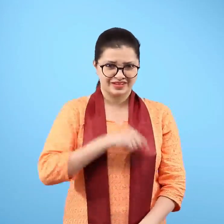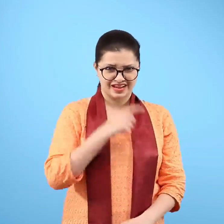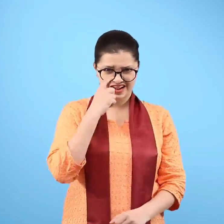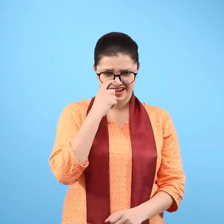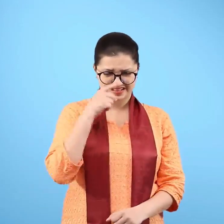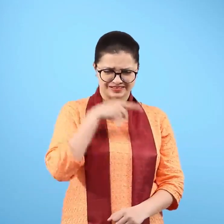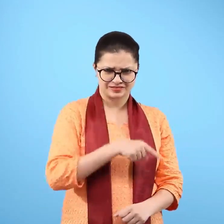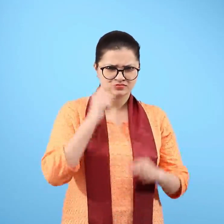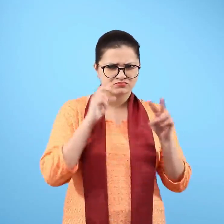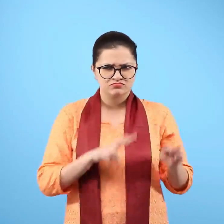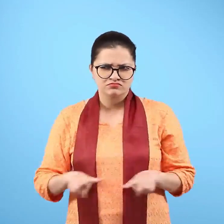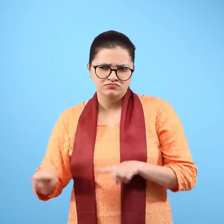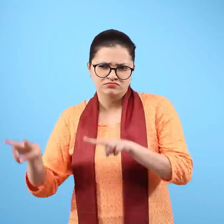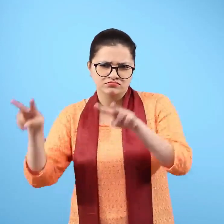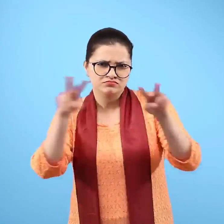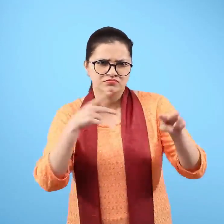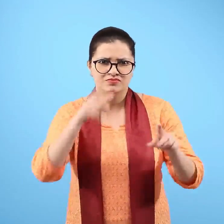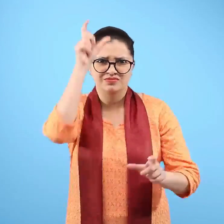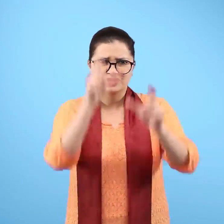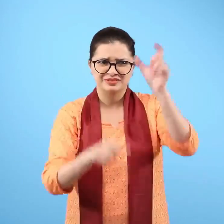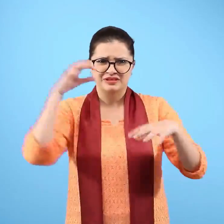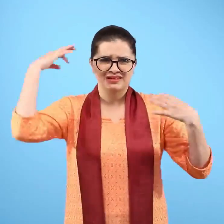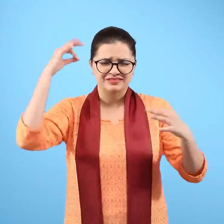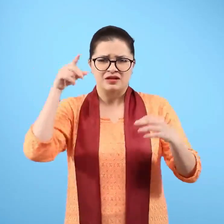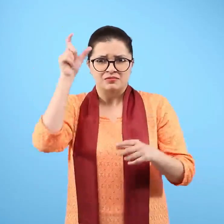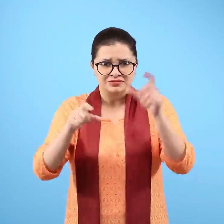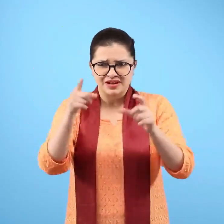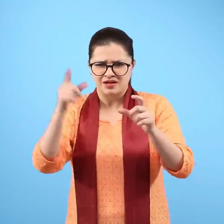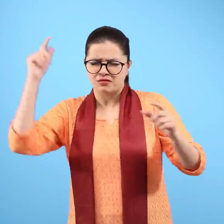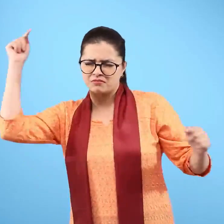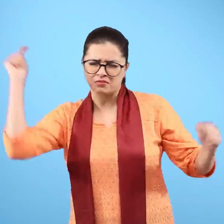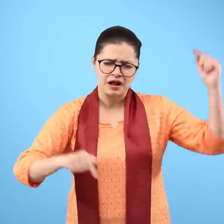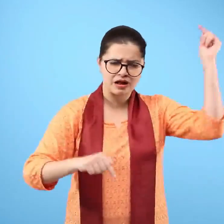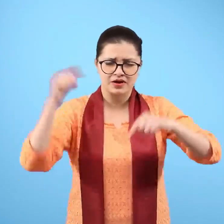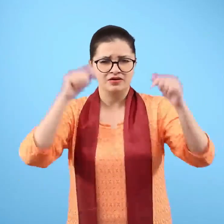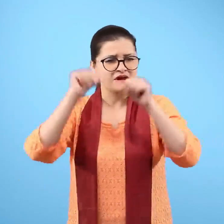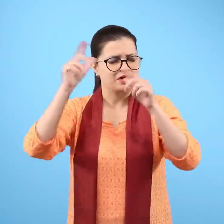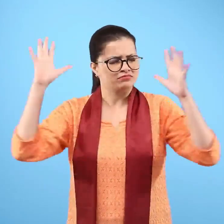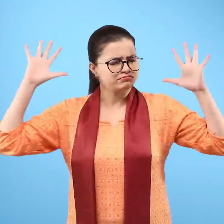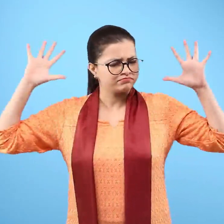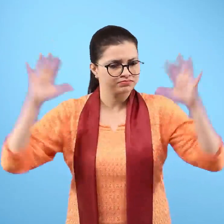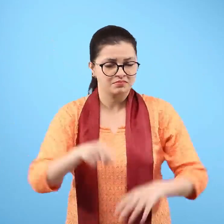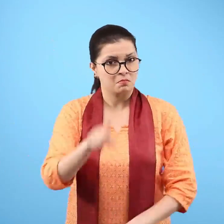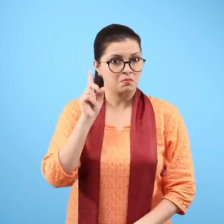Another girl is observing and telling us all these people have to travel so much to come to